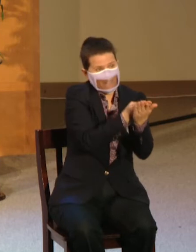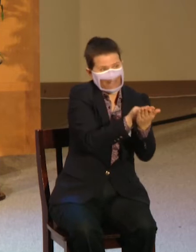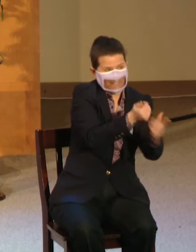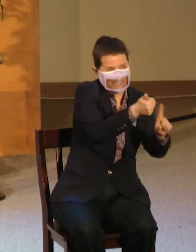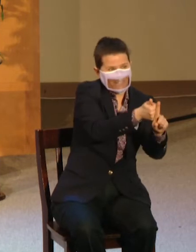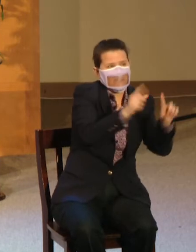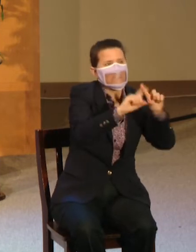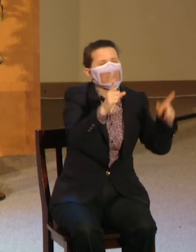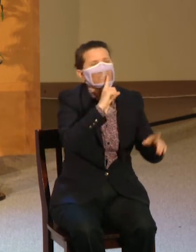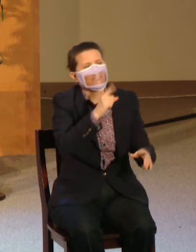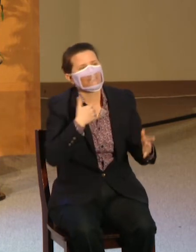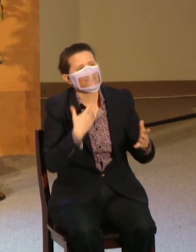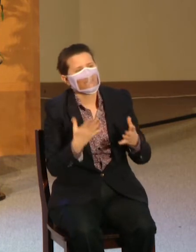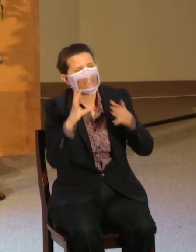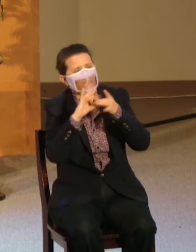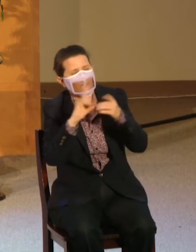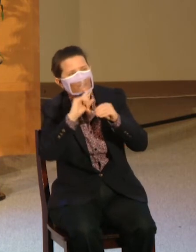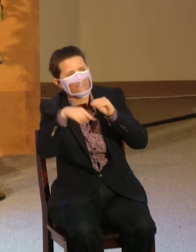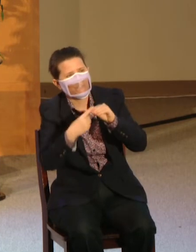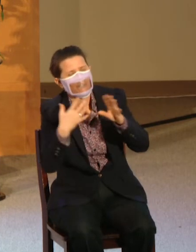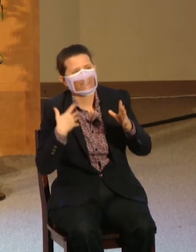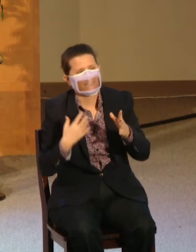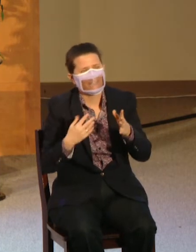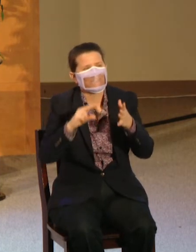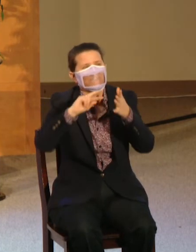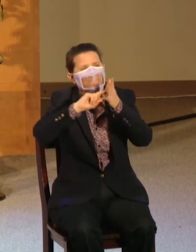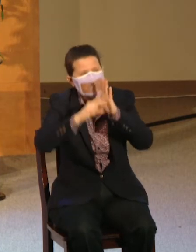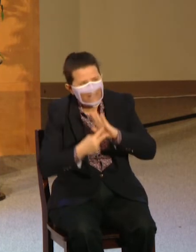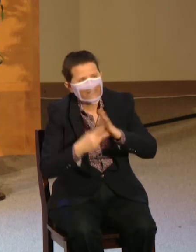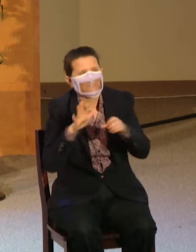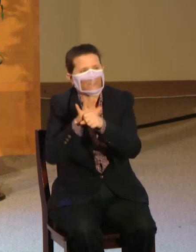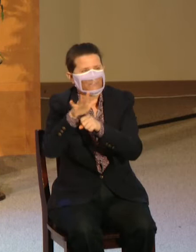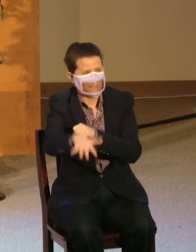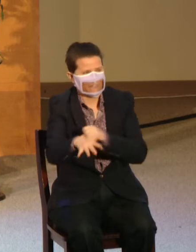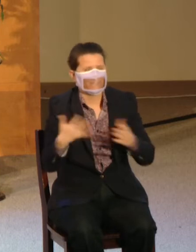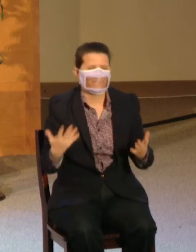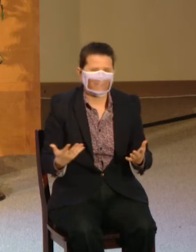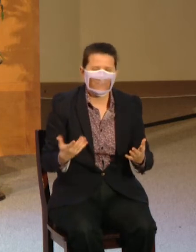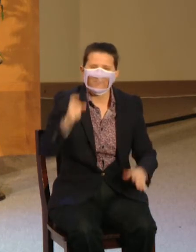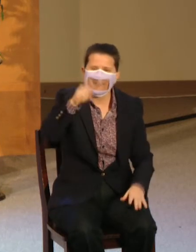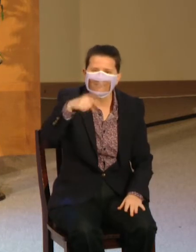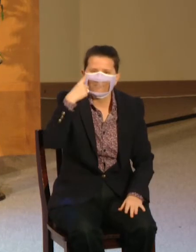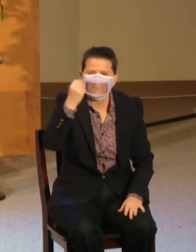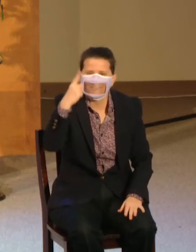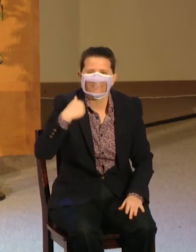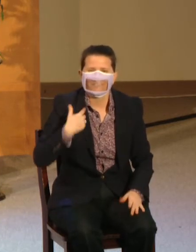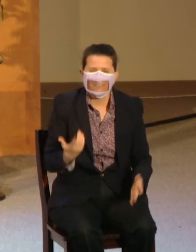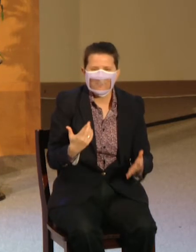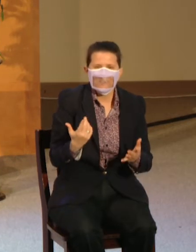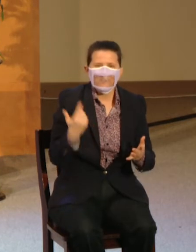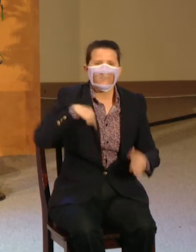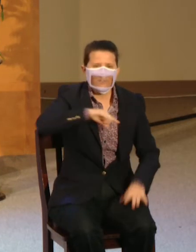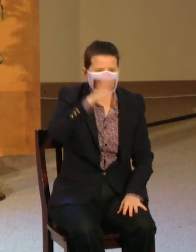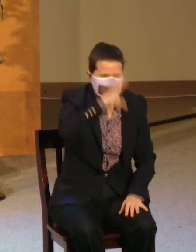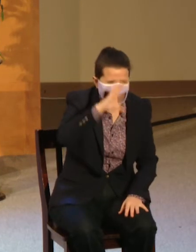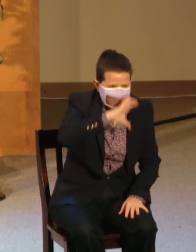is we have to be clear about what it is we're looking for, and then realize we already have it. And the trouble is sometimes